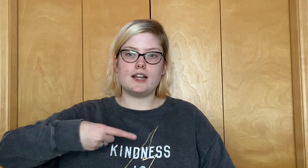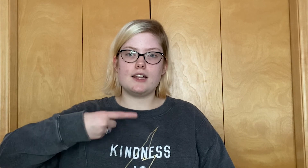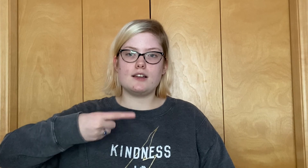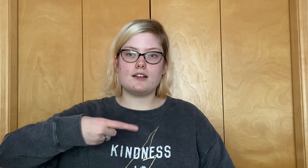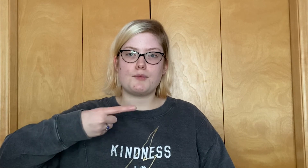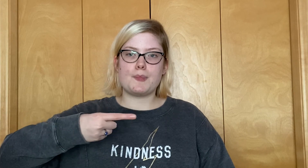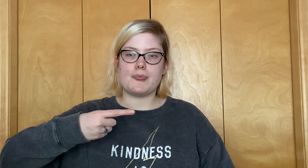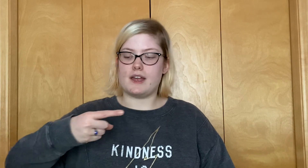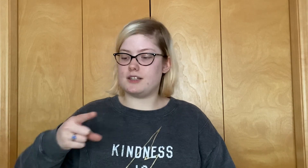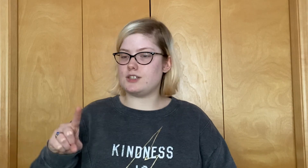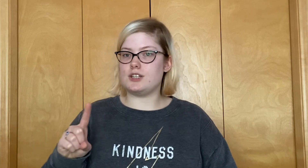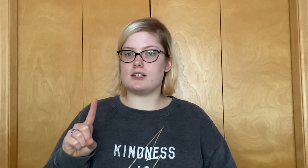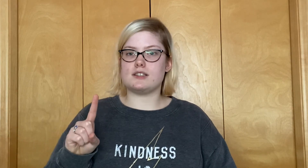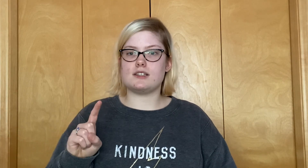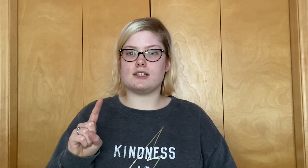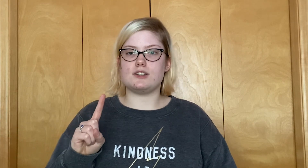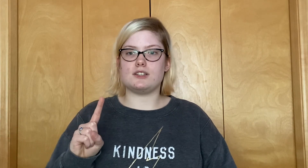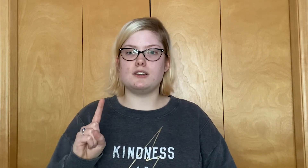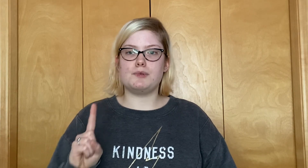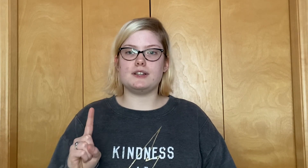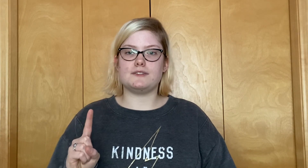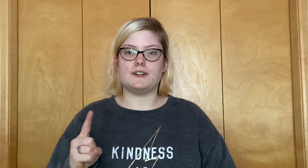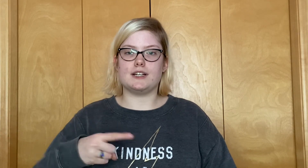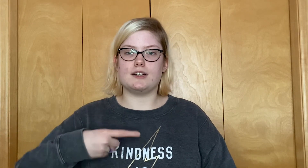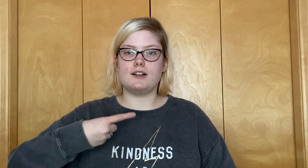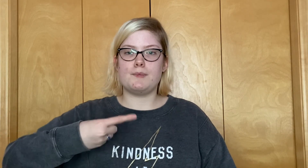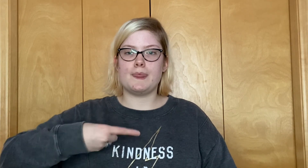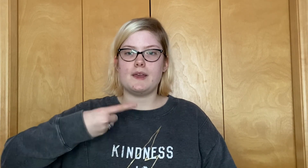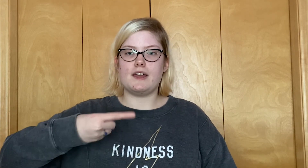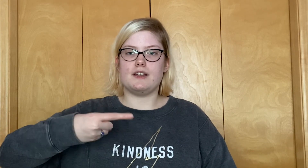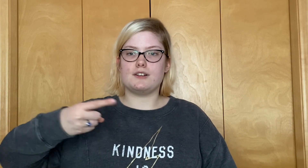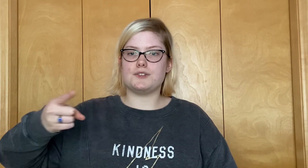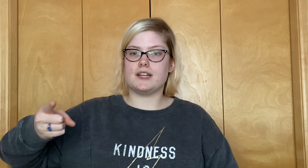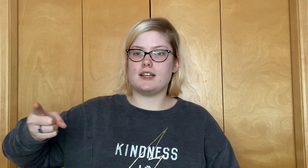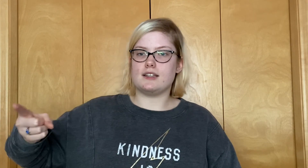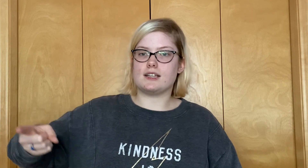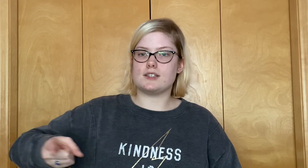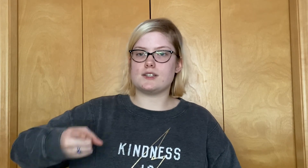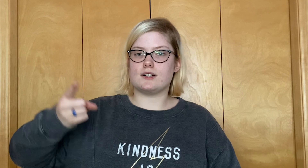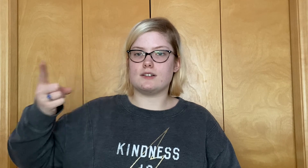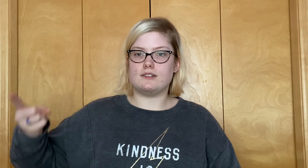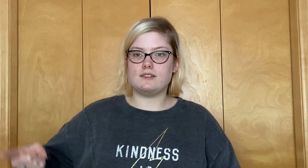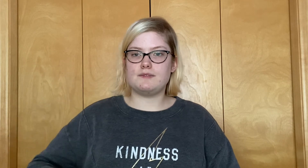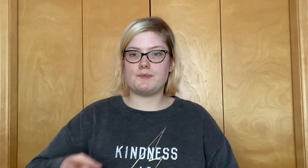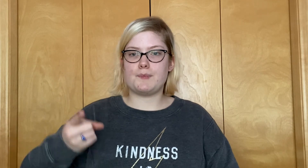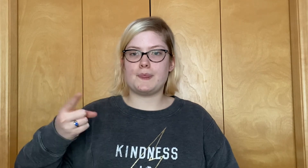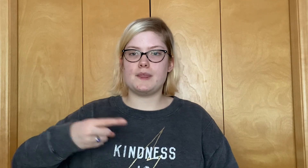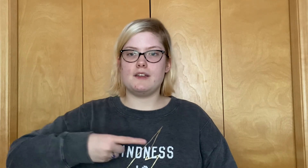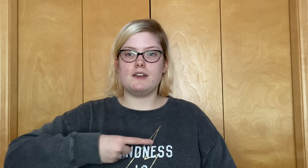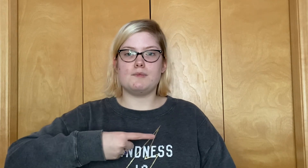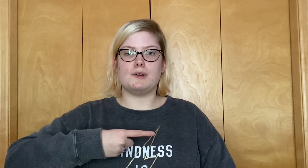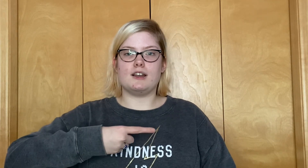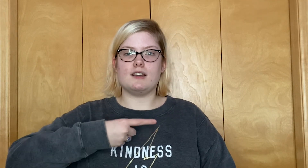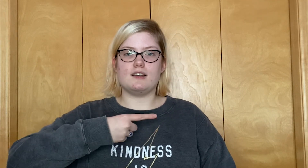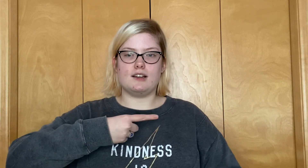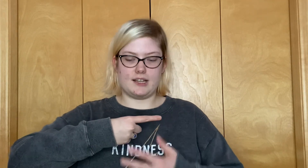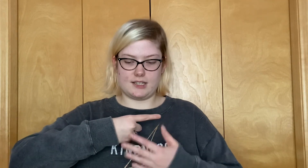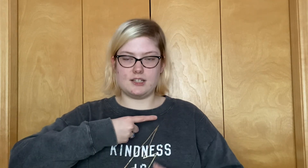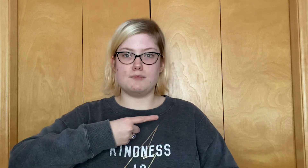hearing? And it's just your pointer finger, and you're doing it in like a circle, but against your